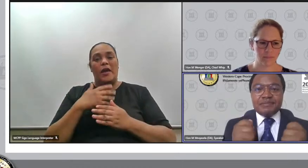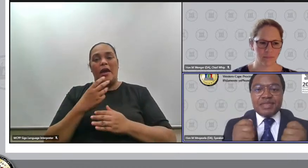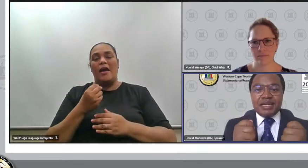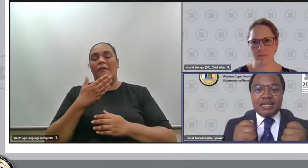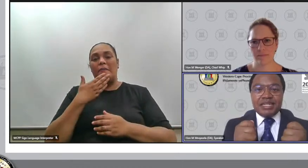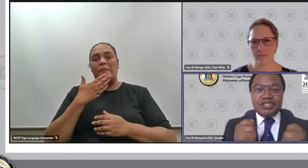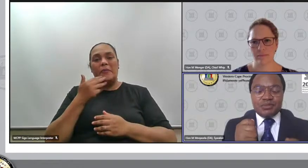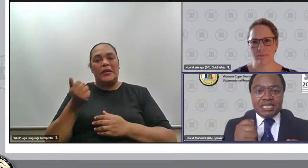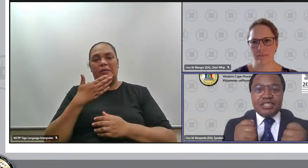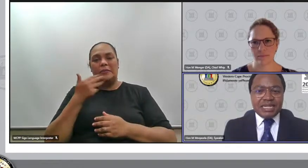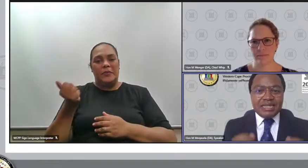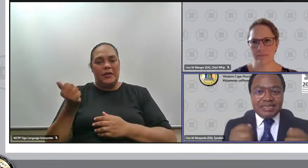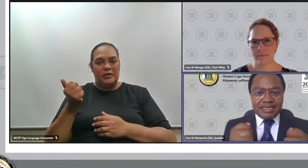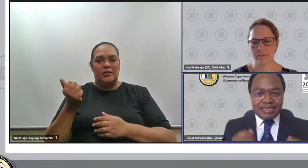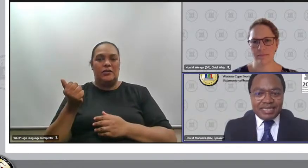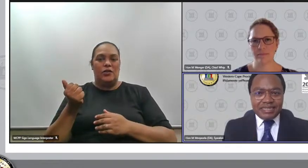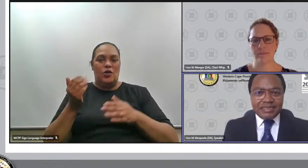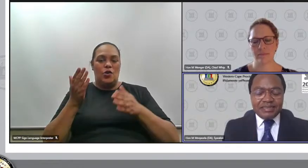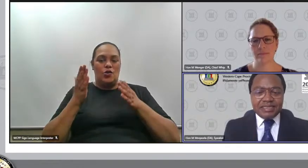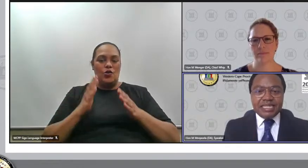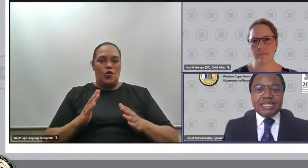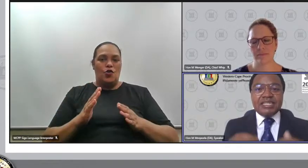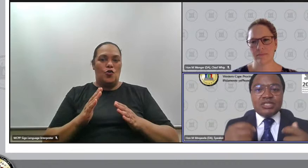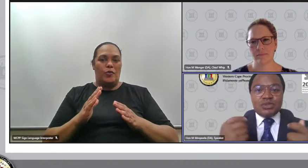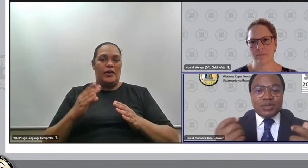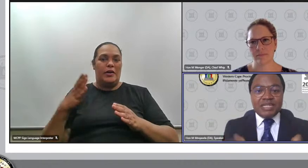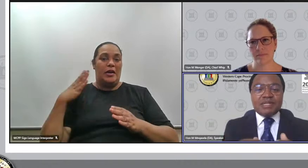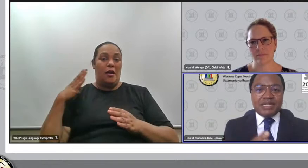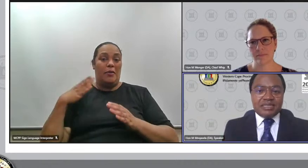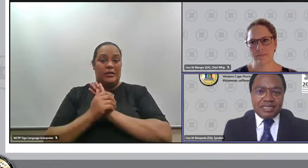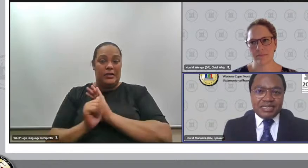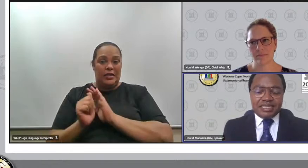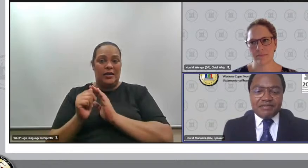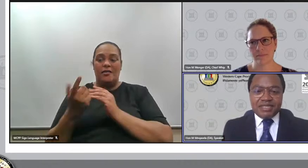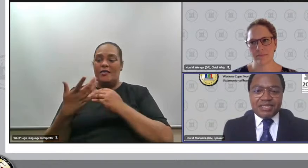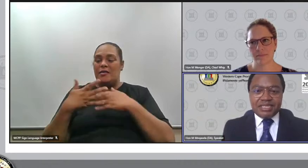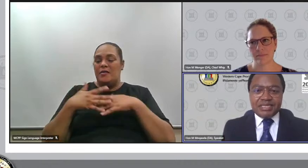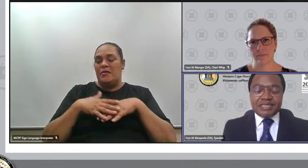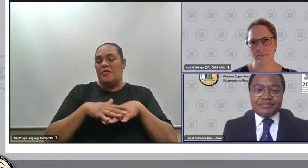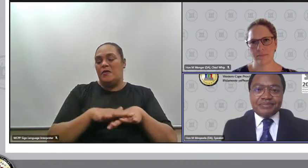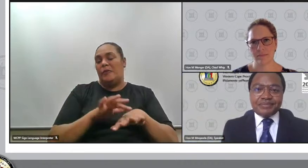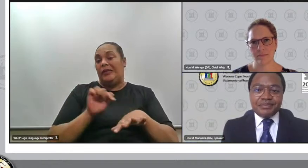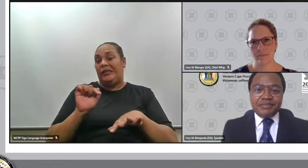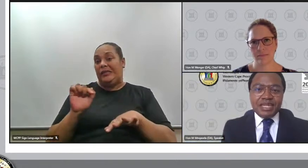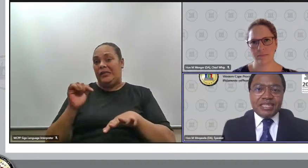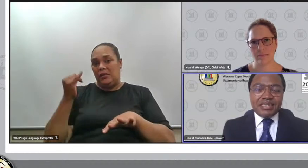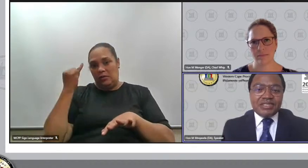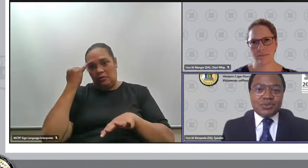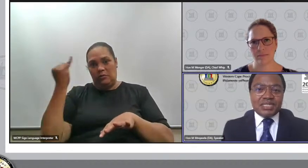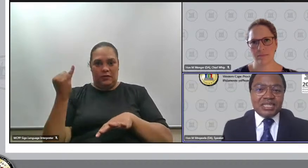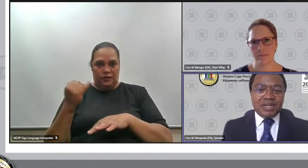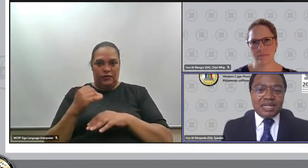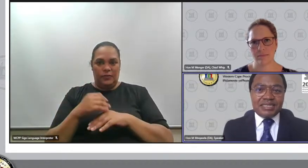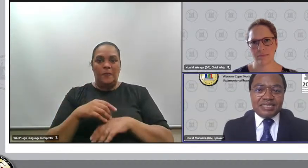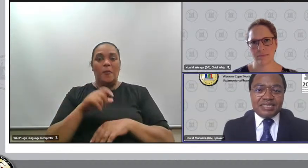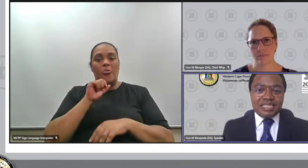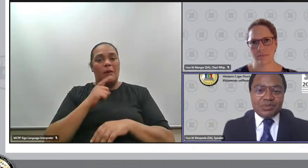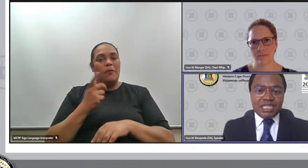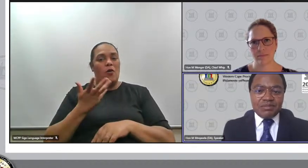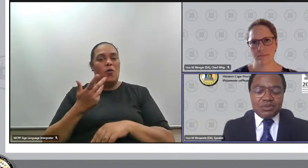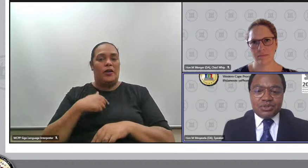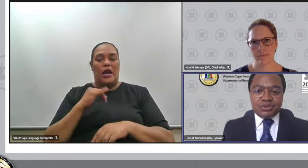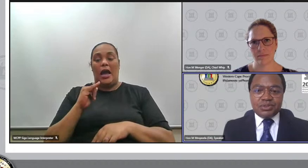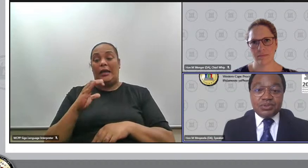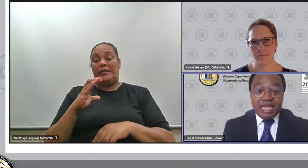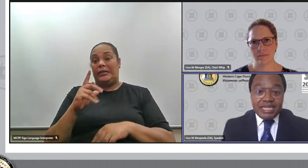best human capital as a skill to implement these interventions. And that is what our ICT has